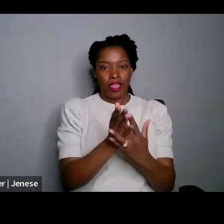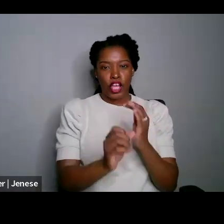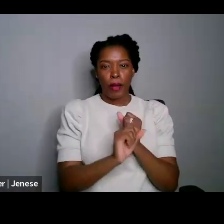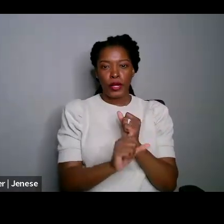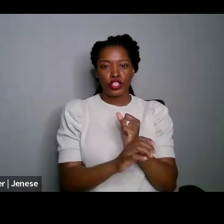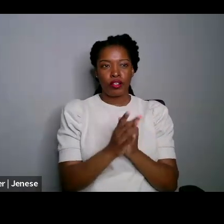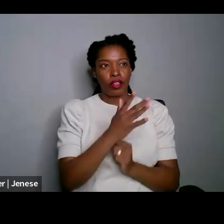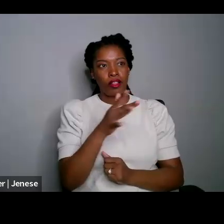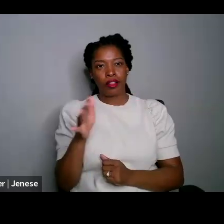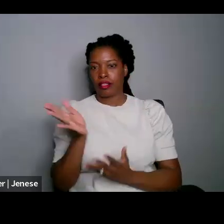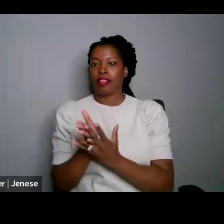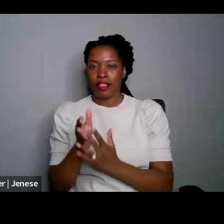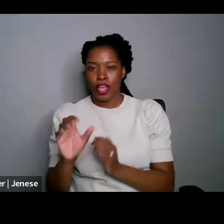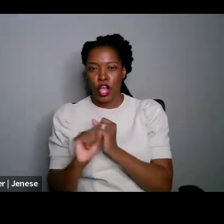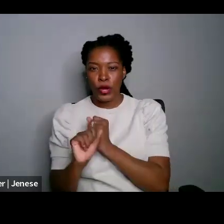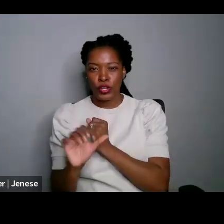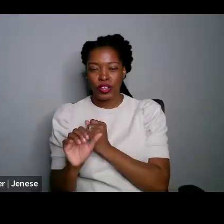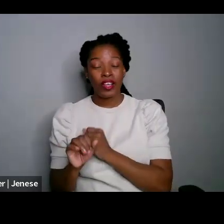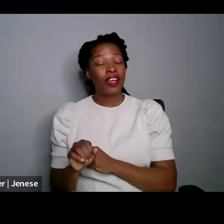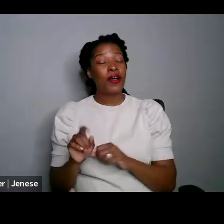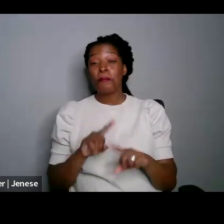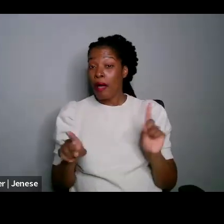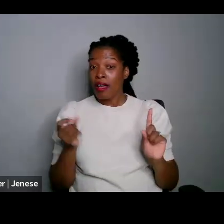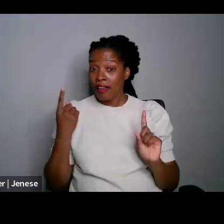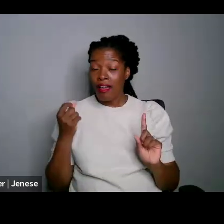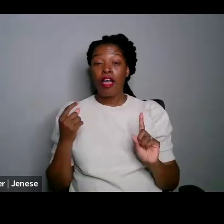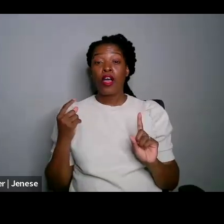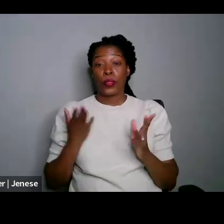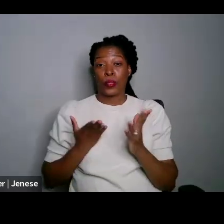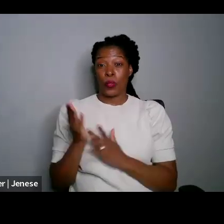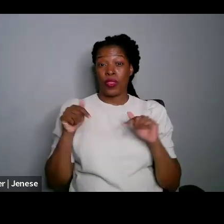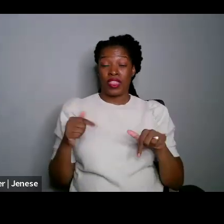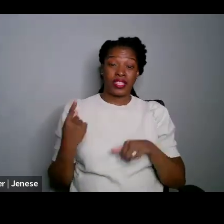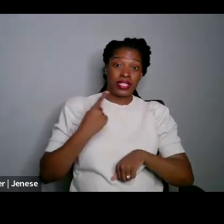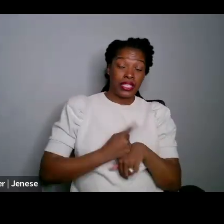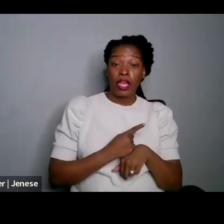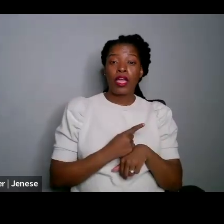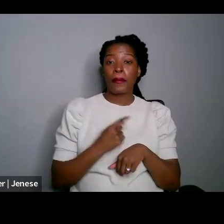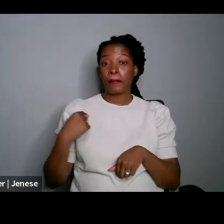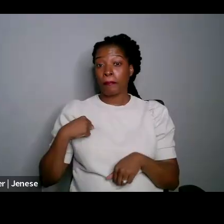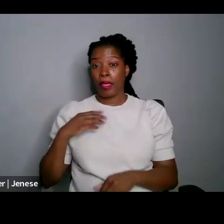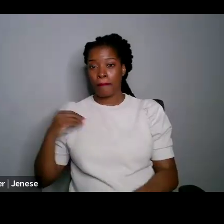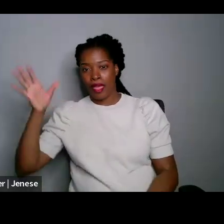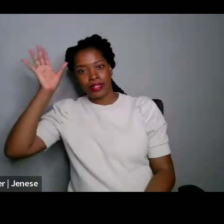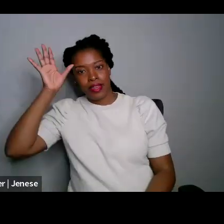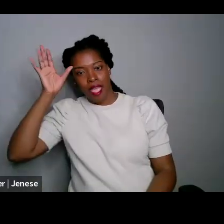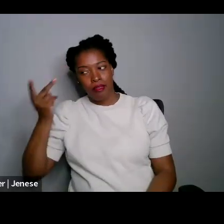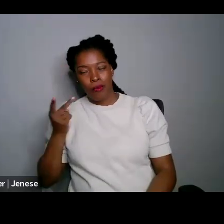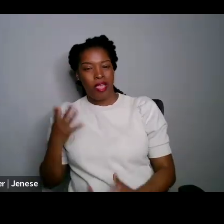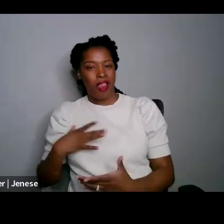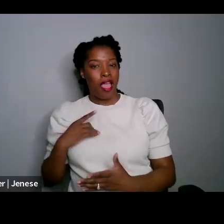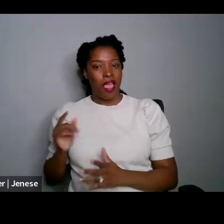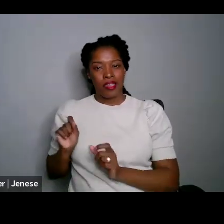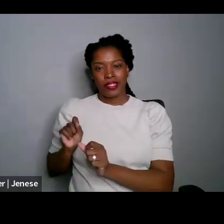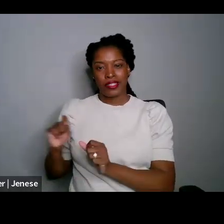But to this day, my dad and I love sharing ads with each other when a brand has created something that inspires us, that makes